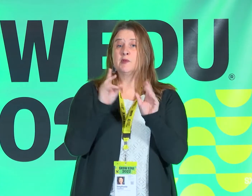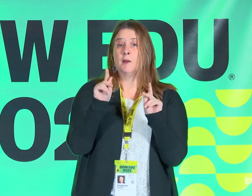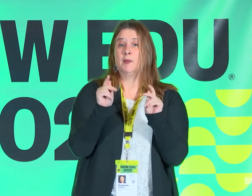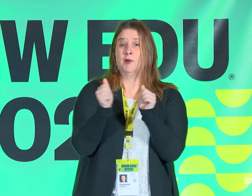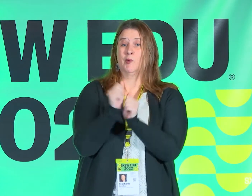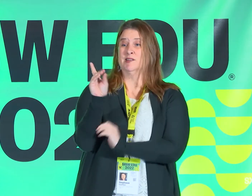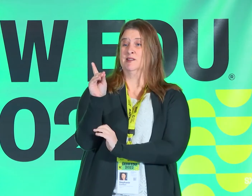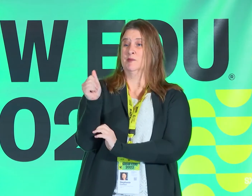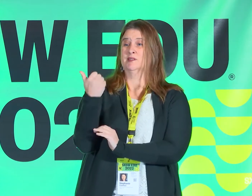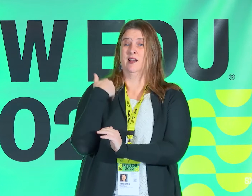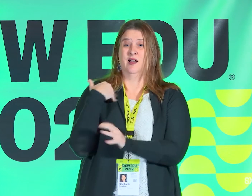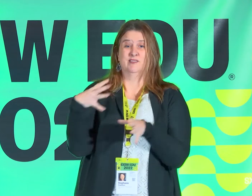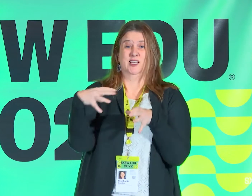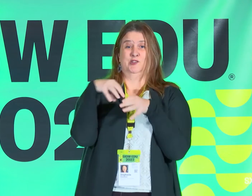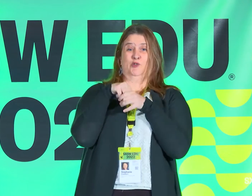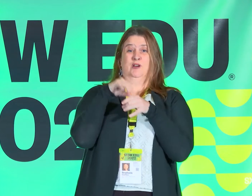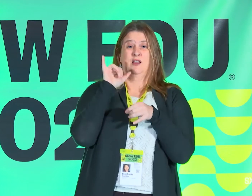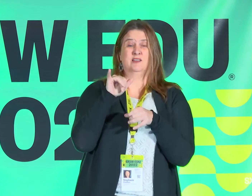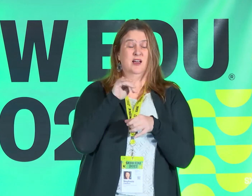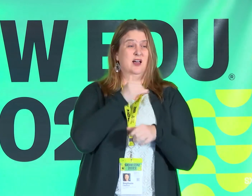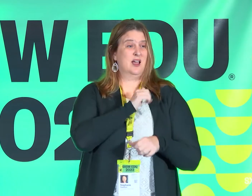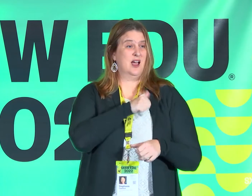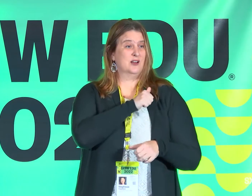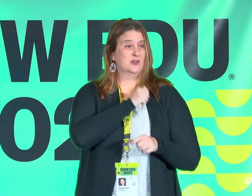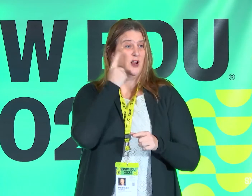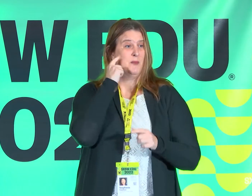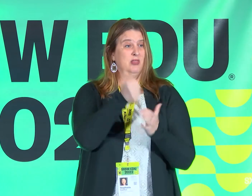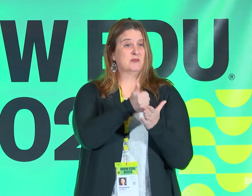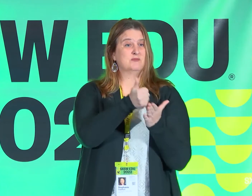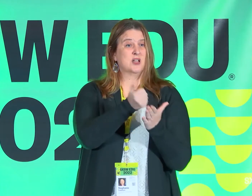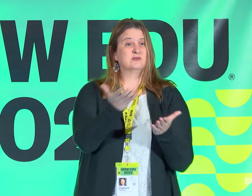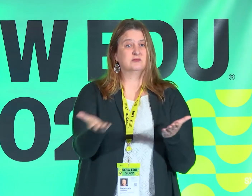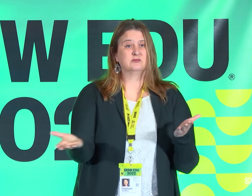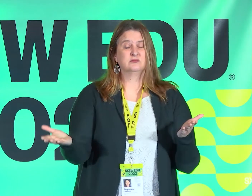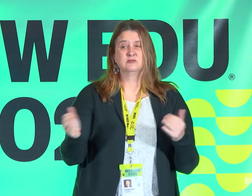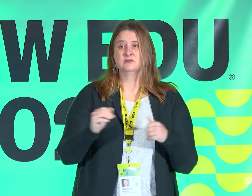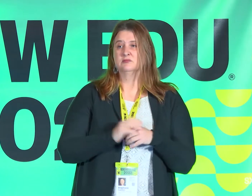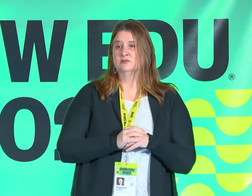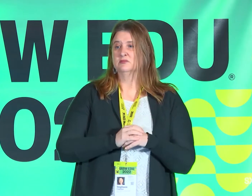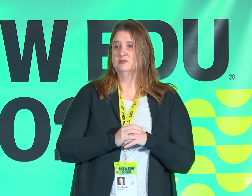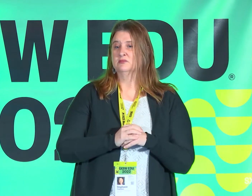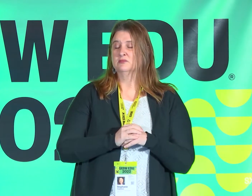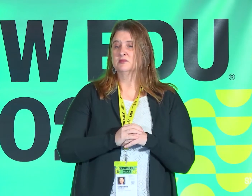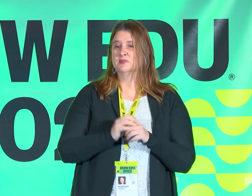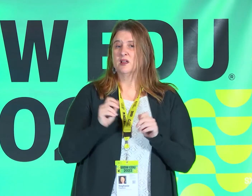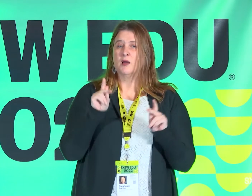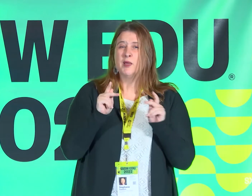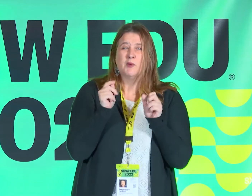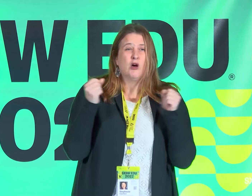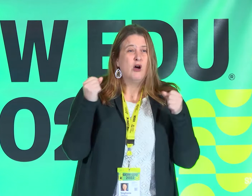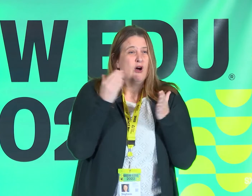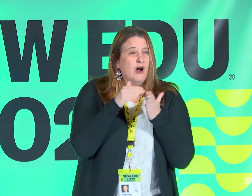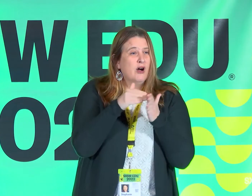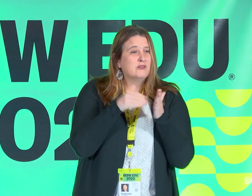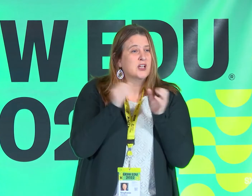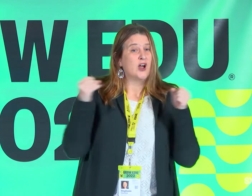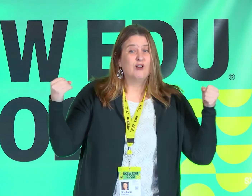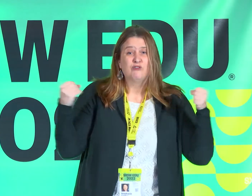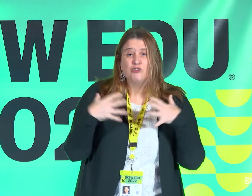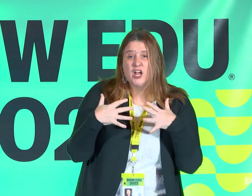have toward those people. Now, often people with disabilities have that attitude about themselves as well. People